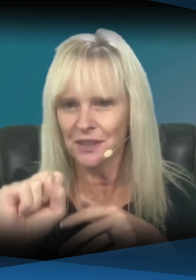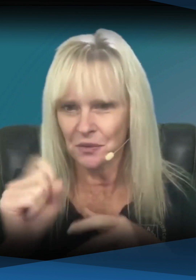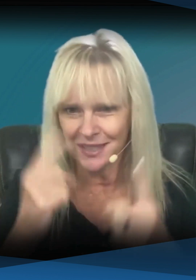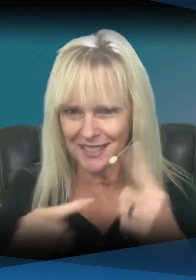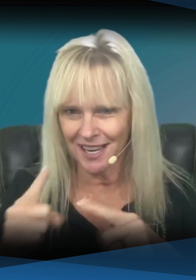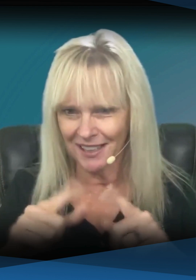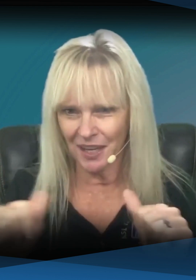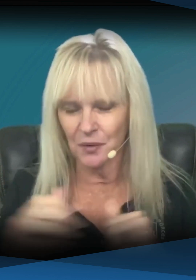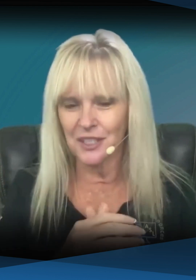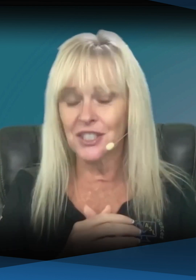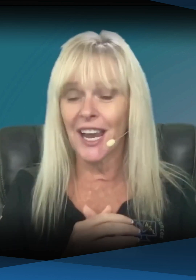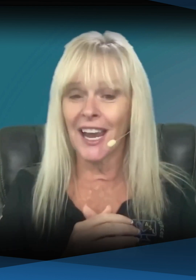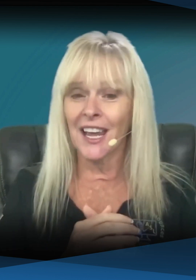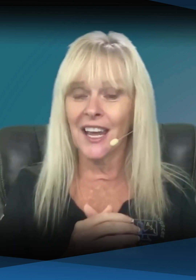with sign language. And